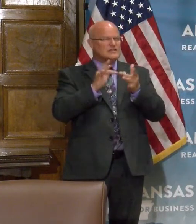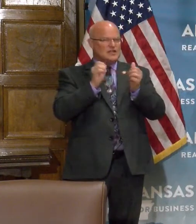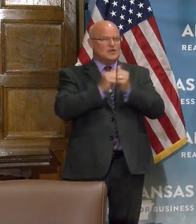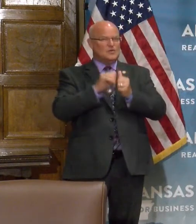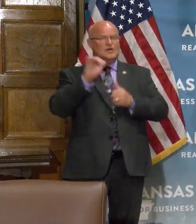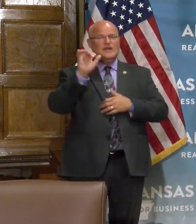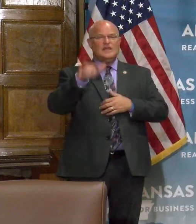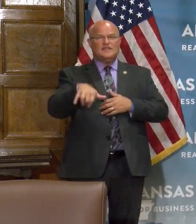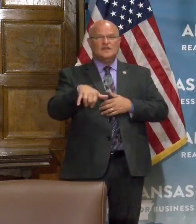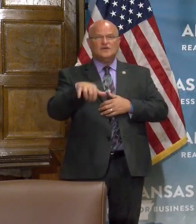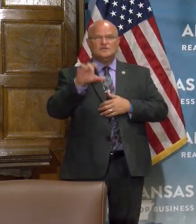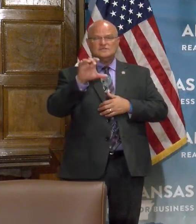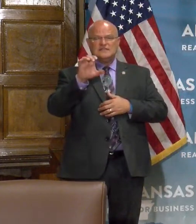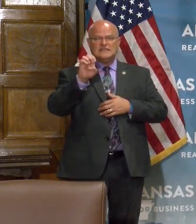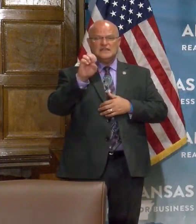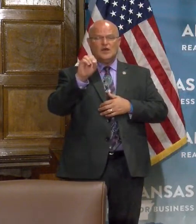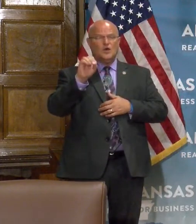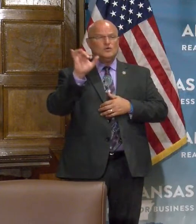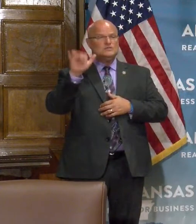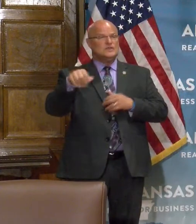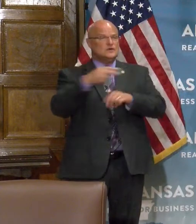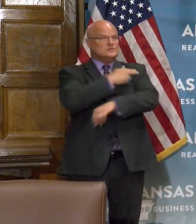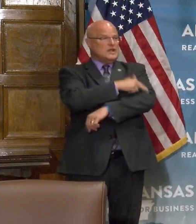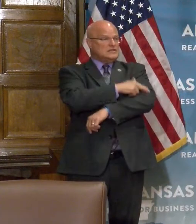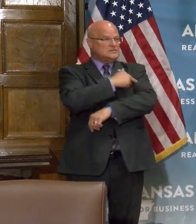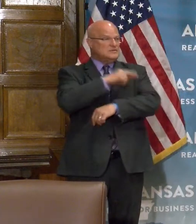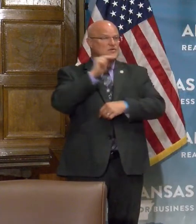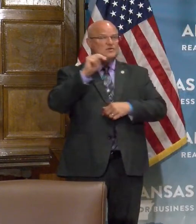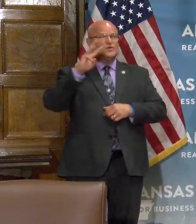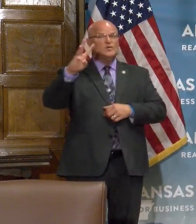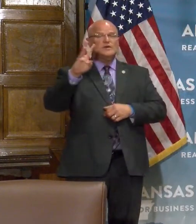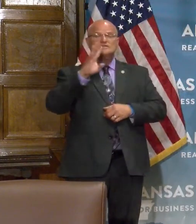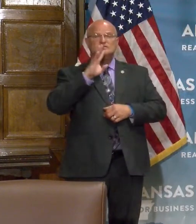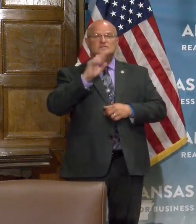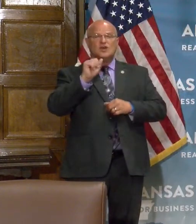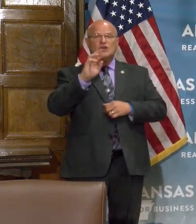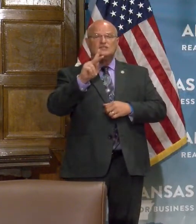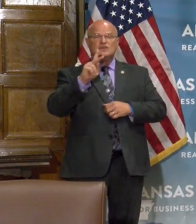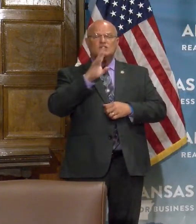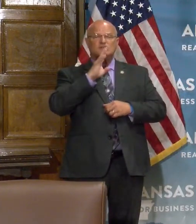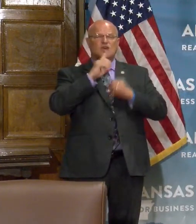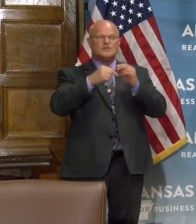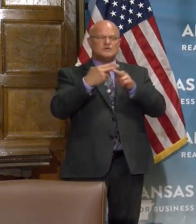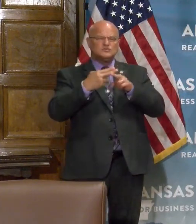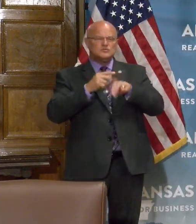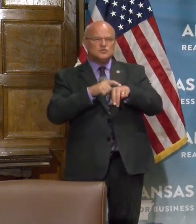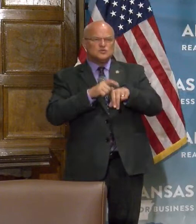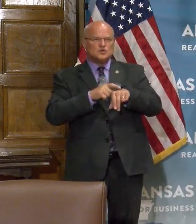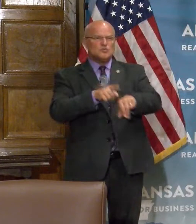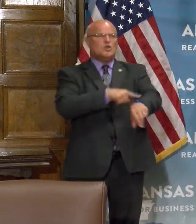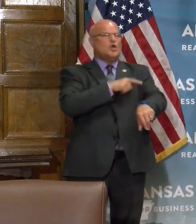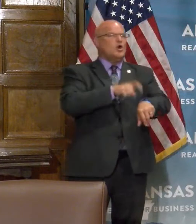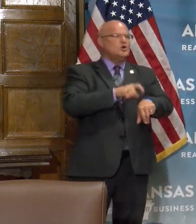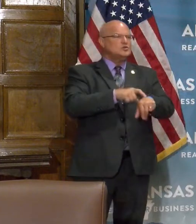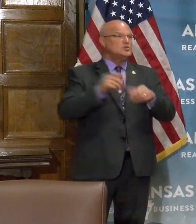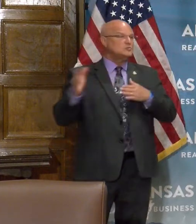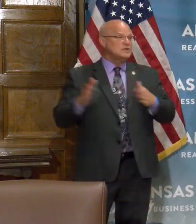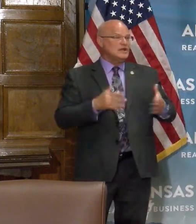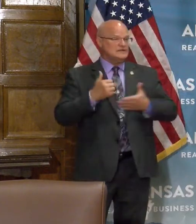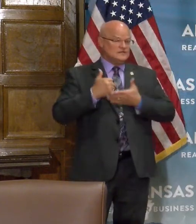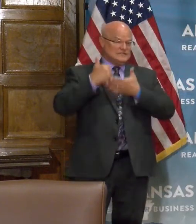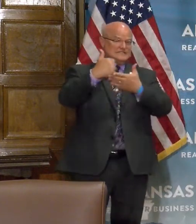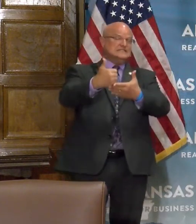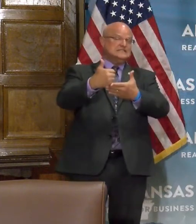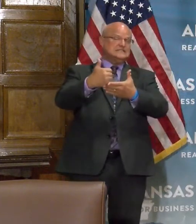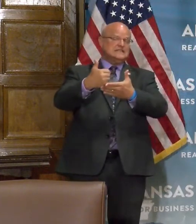with the CEOs of those facilities to talk about both short-term and long-term plans for assisting